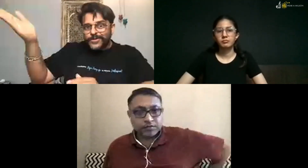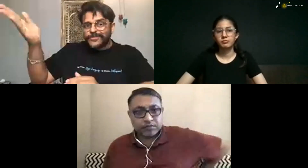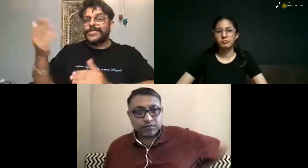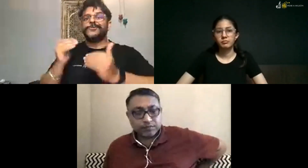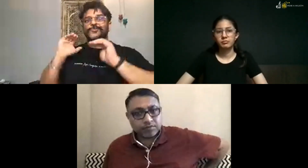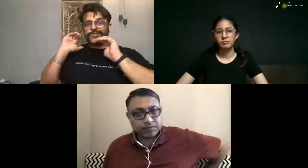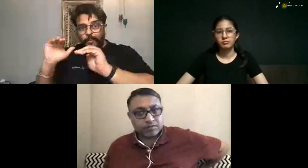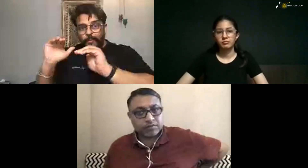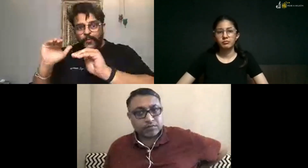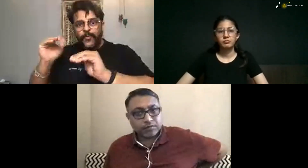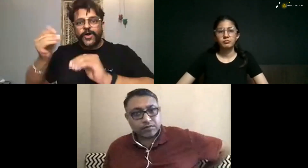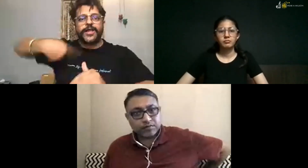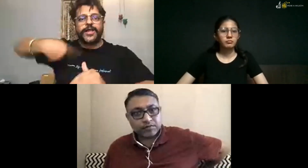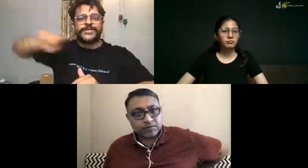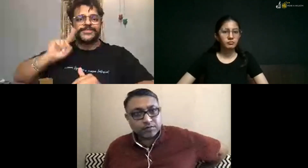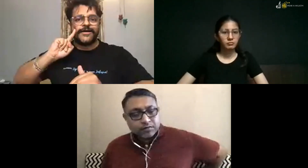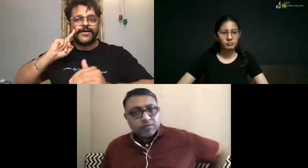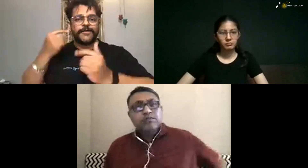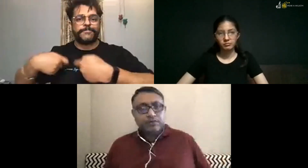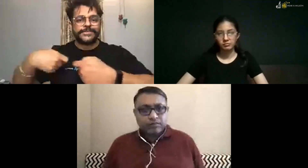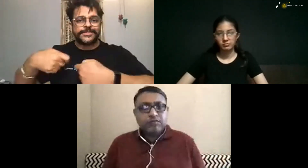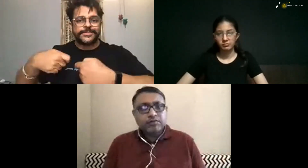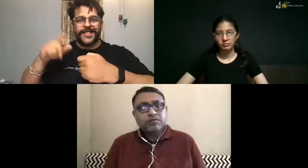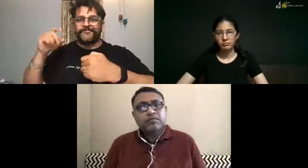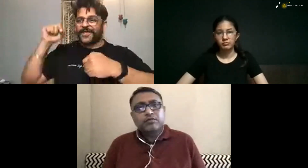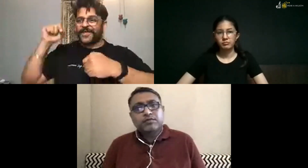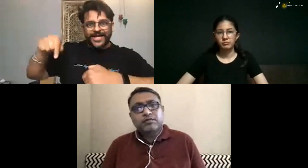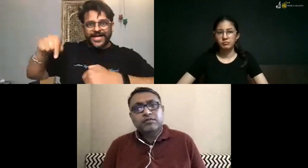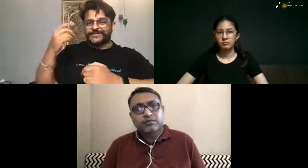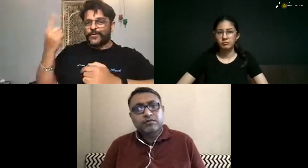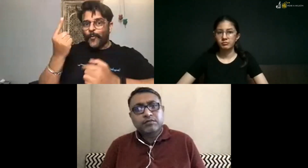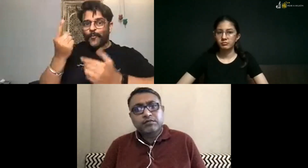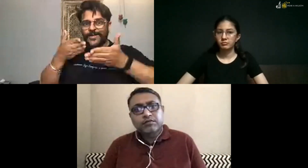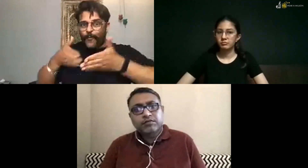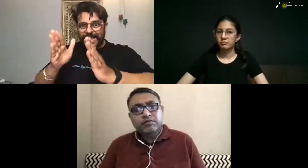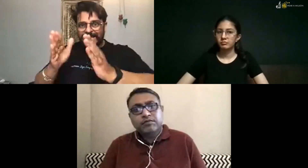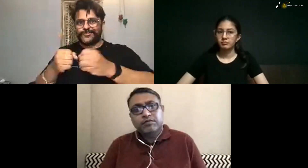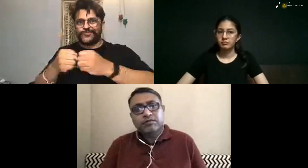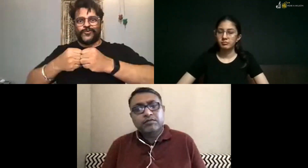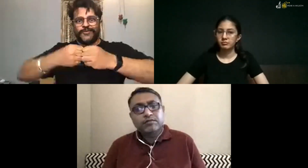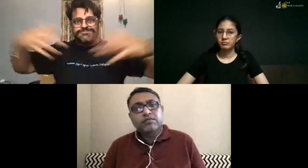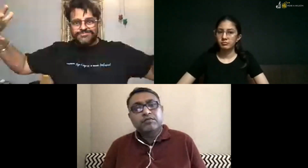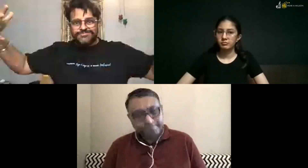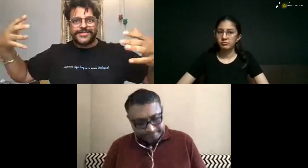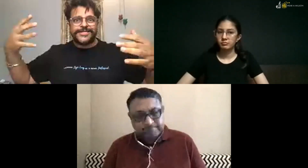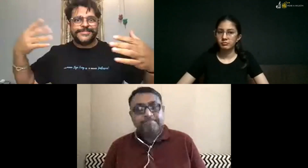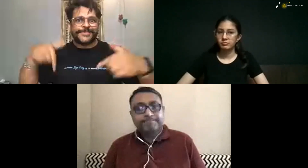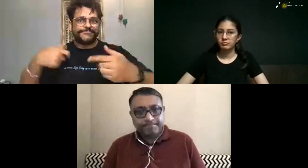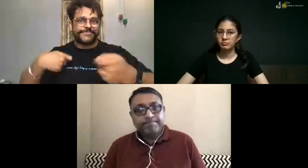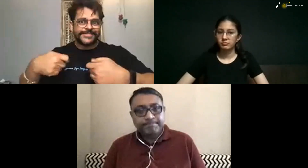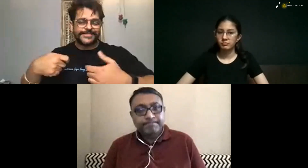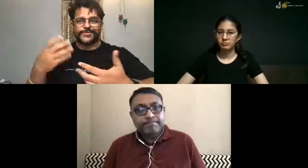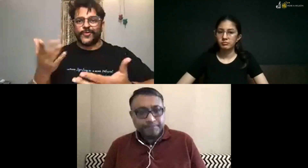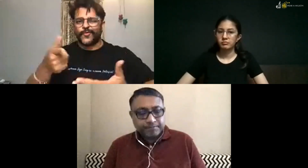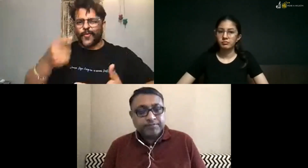like you, like the interpreters, can support the deaf business. That is the only way where we can